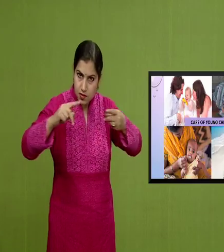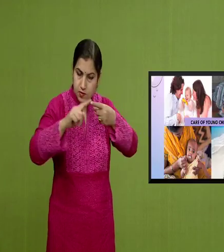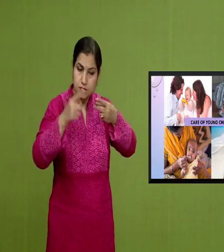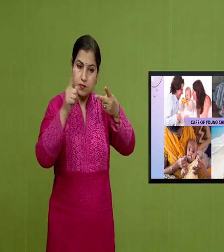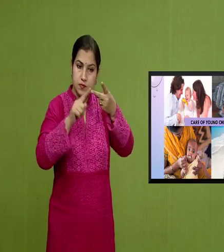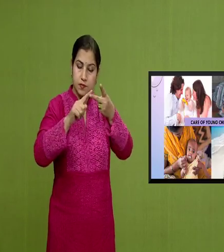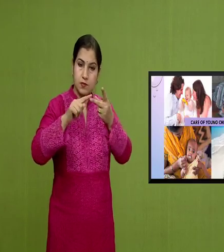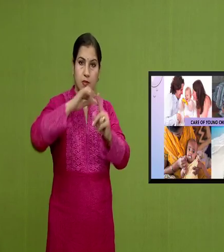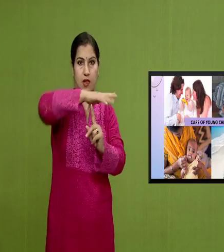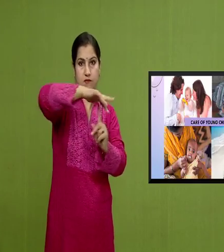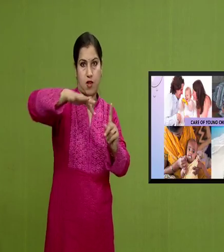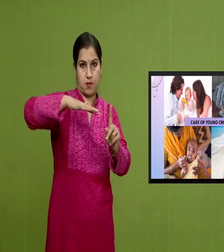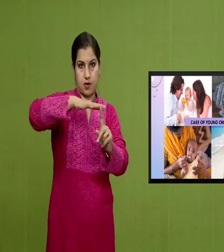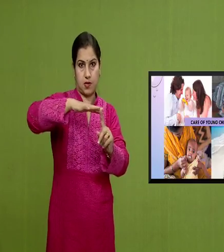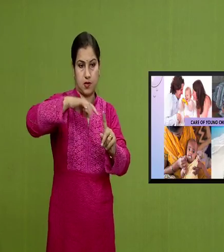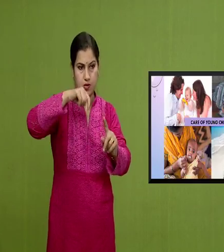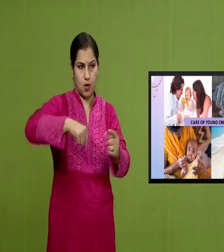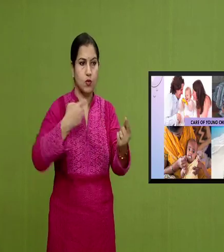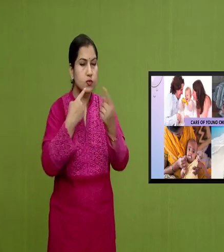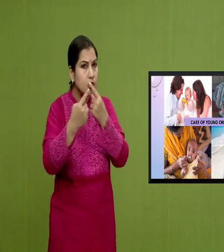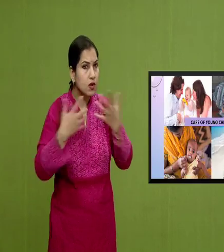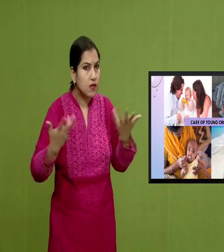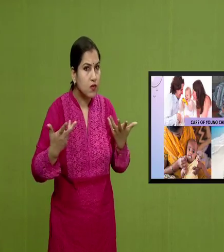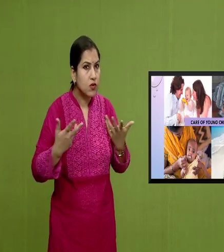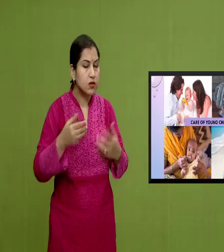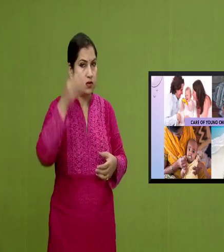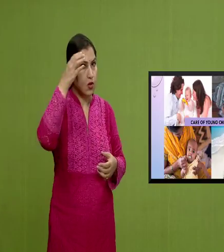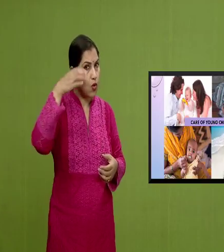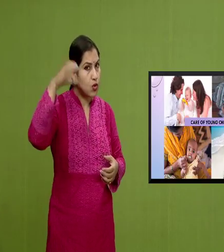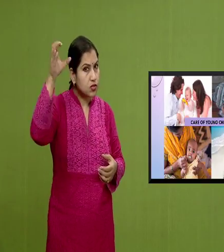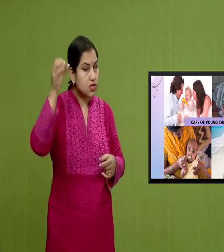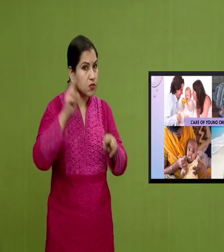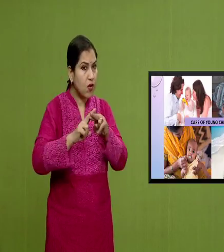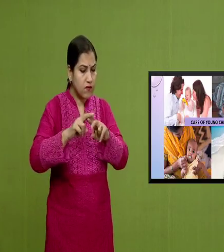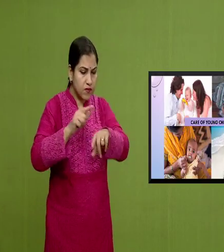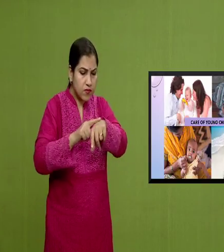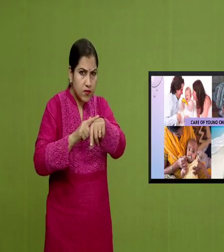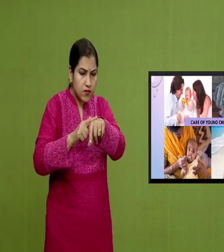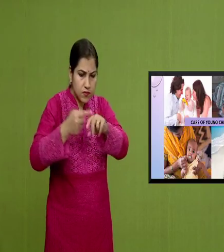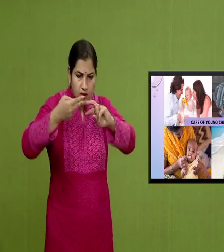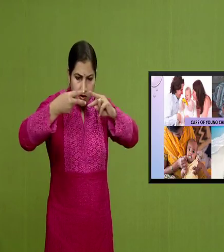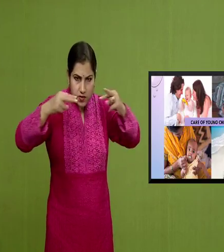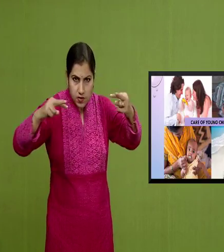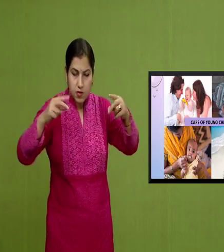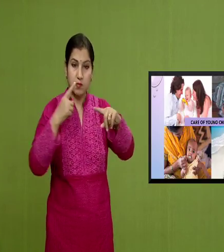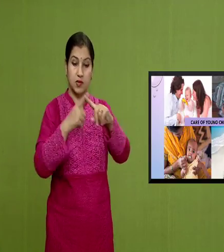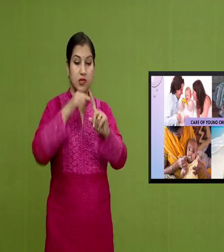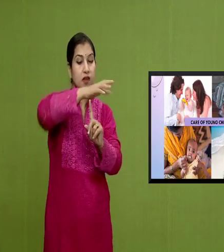Let's study the concept of heredity and environment.